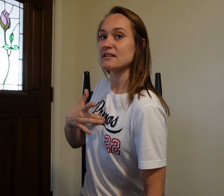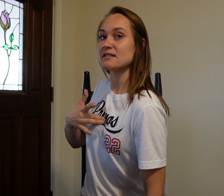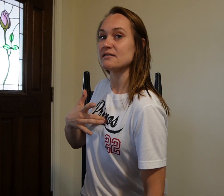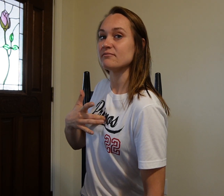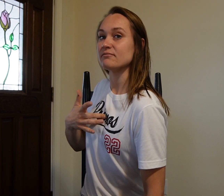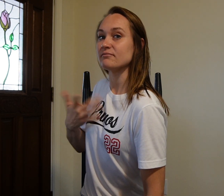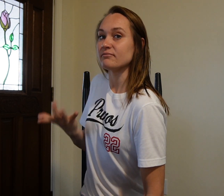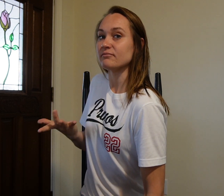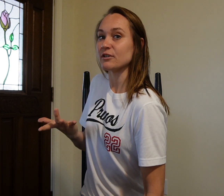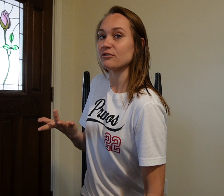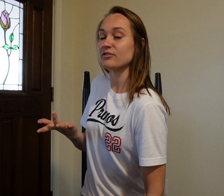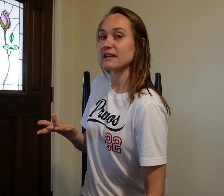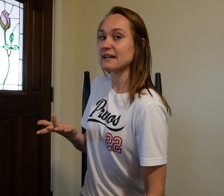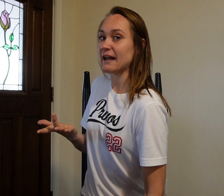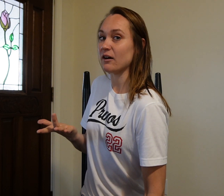chest and you're flicking it out.